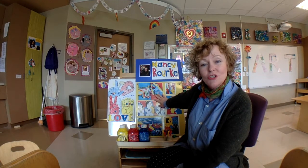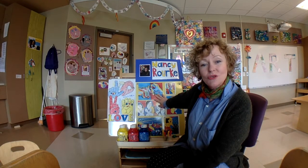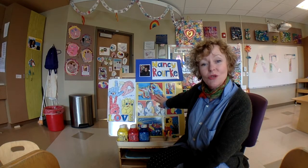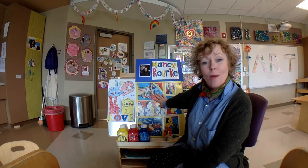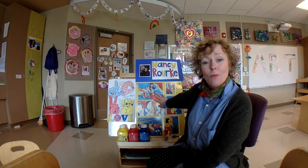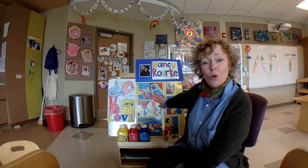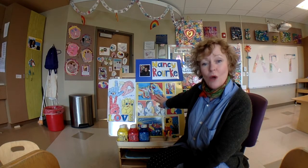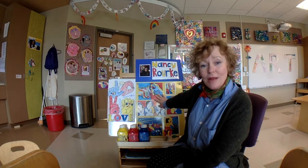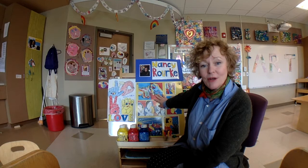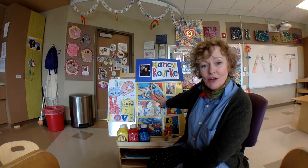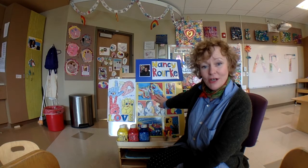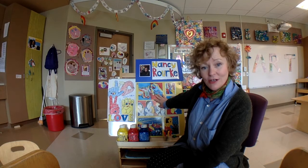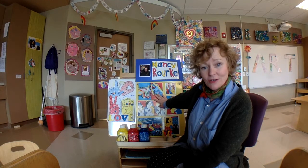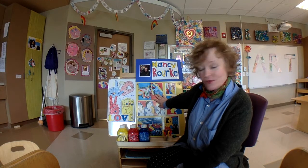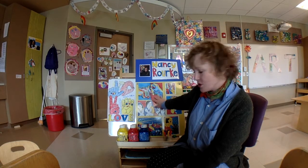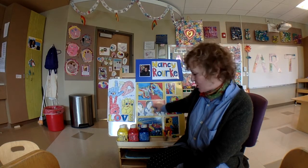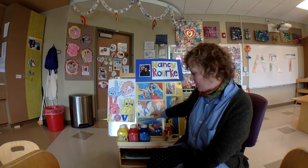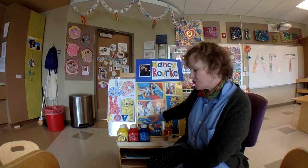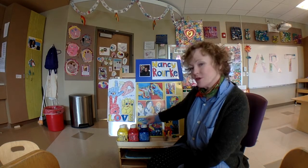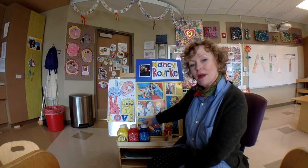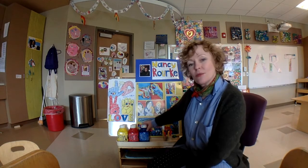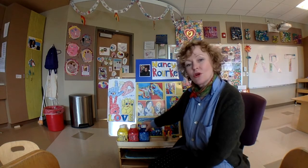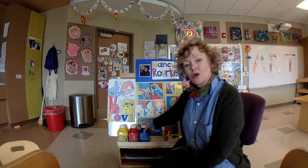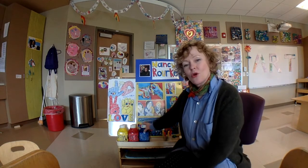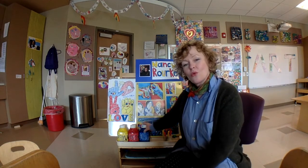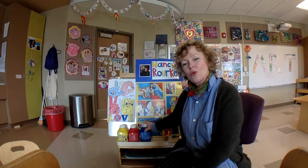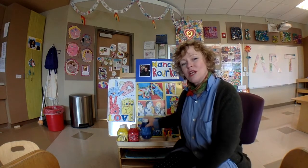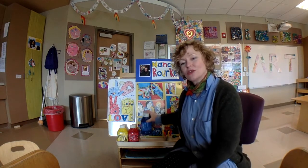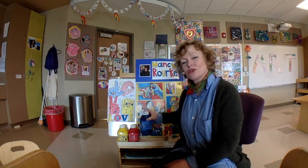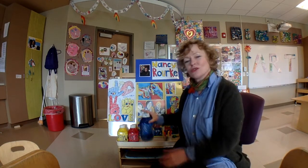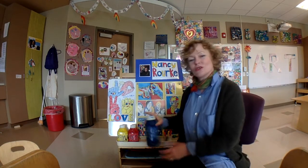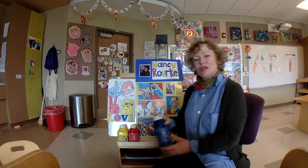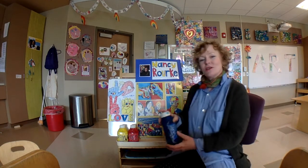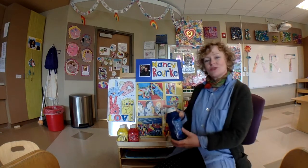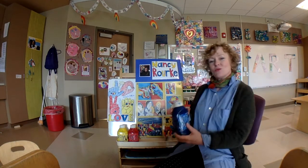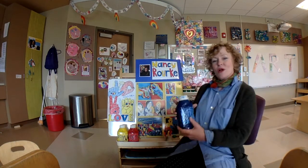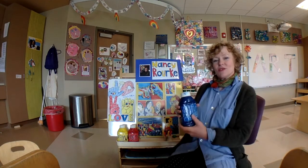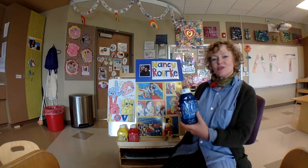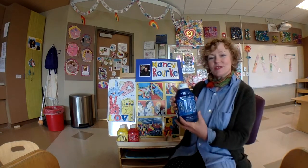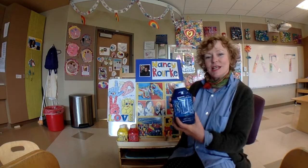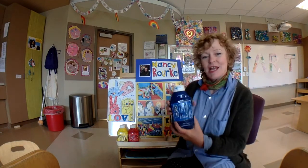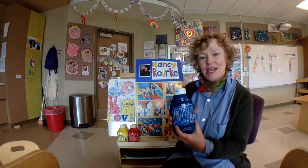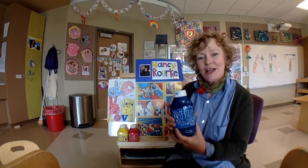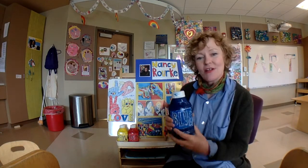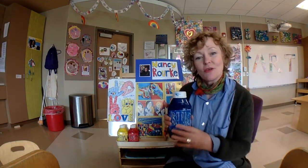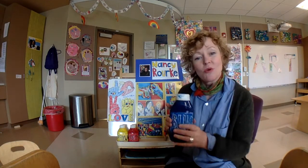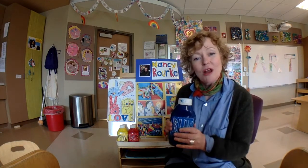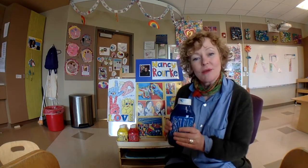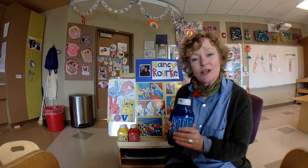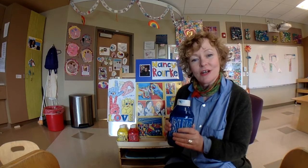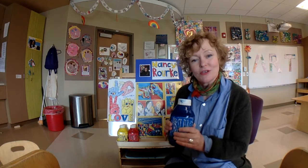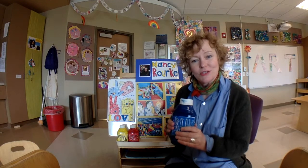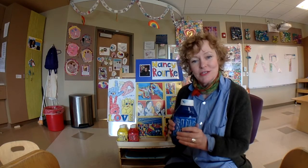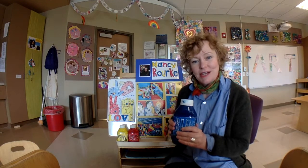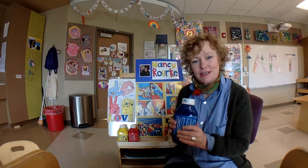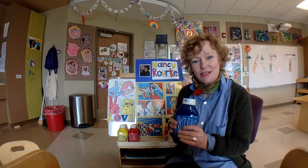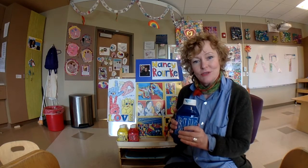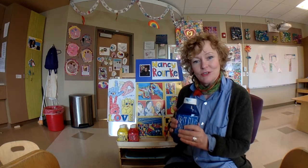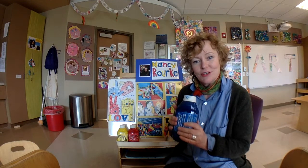use primary colors. Do you remember? We learned some ways to say the primary colors in sign language.